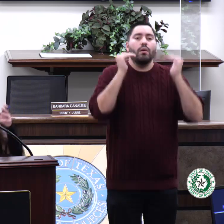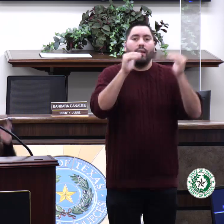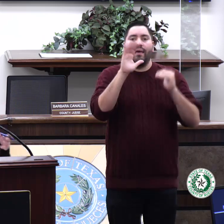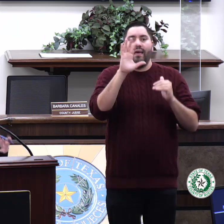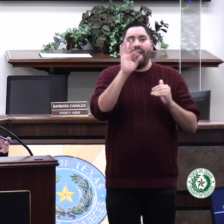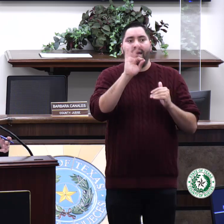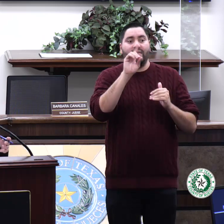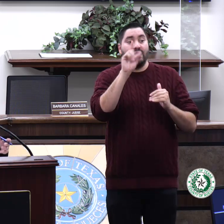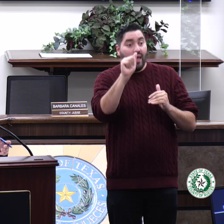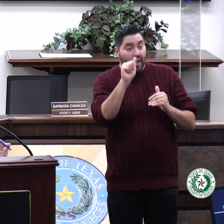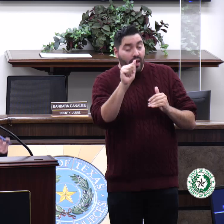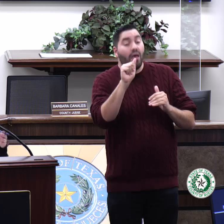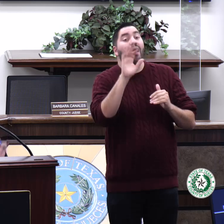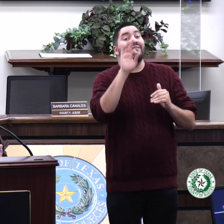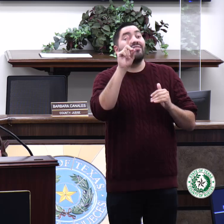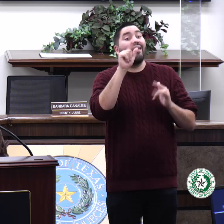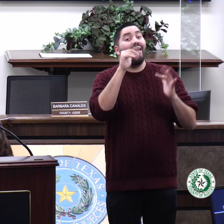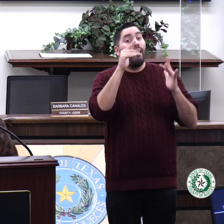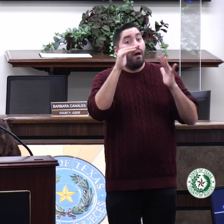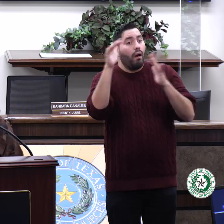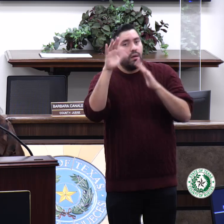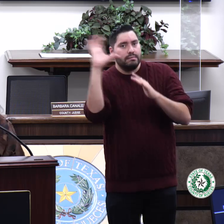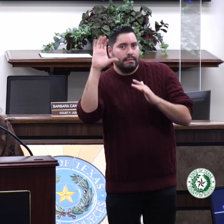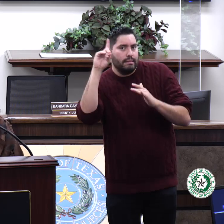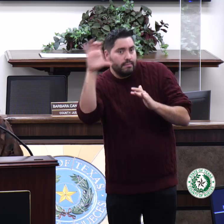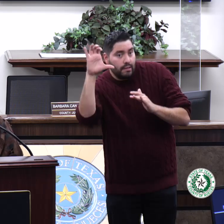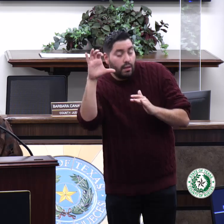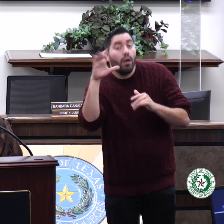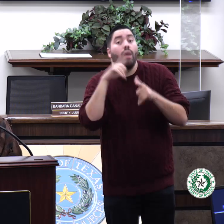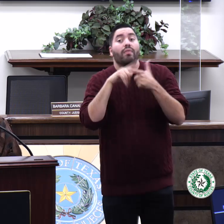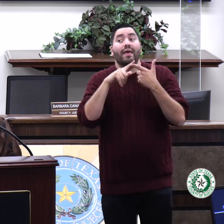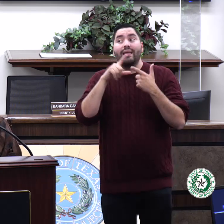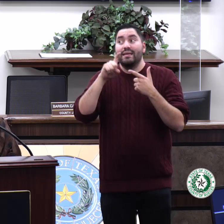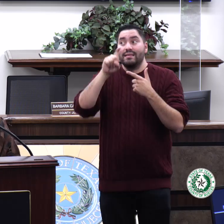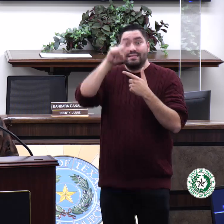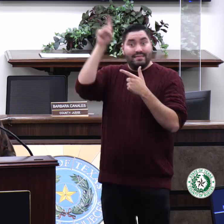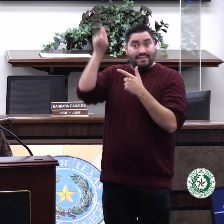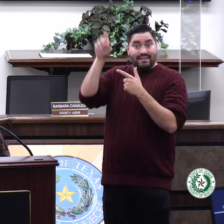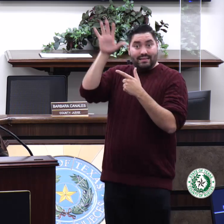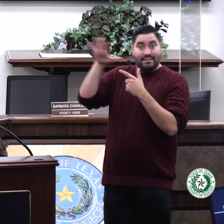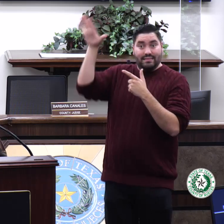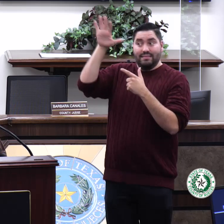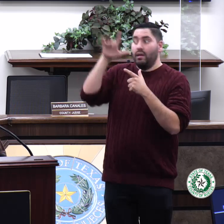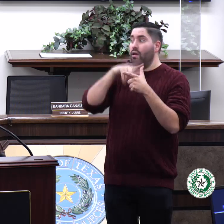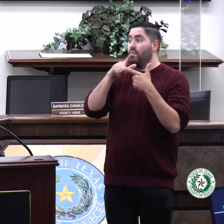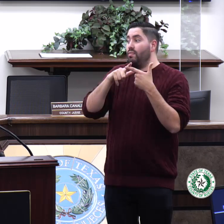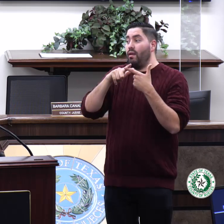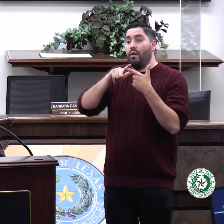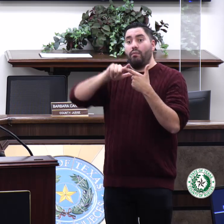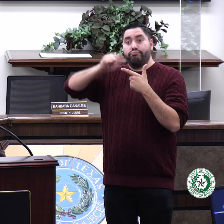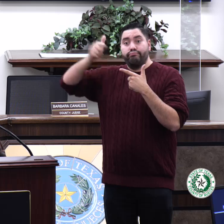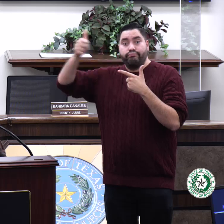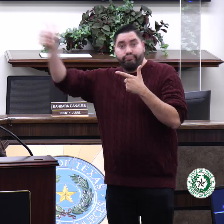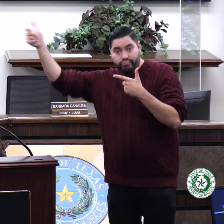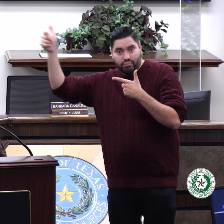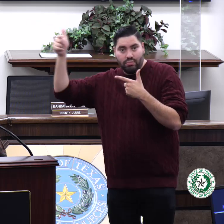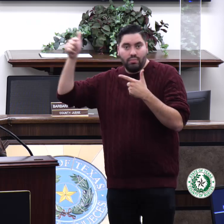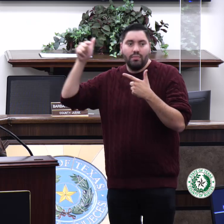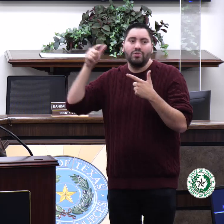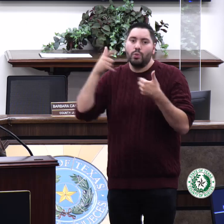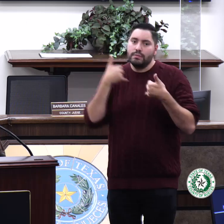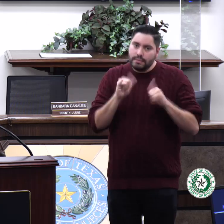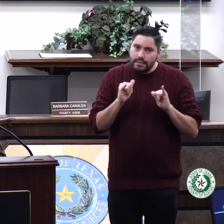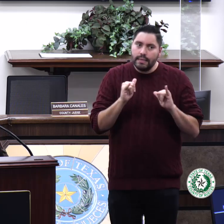goes to the CDC. And if it gets to there, then it'll hit Texas Dishes, and then it'll hit her plate. So it's got some room